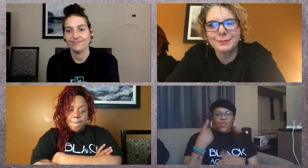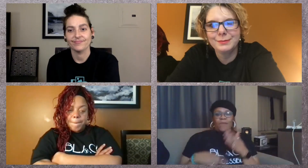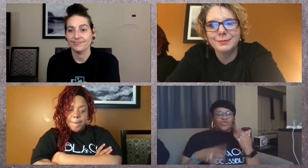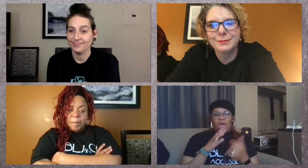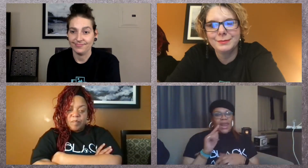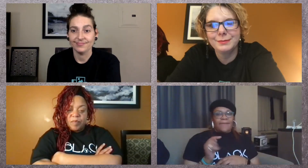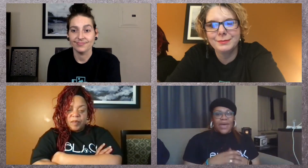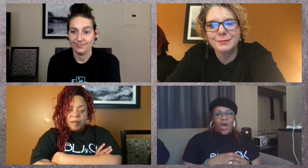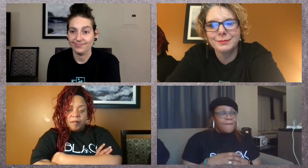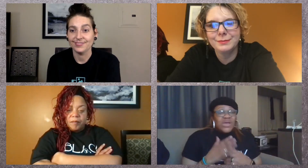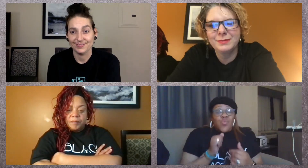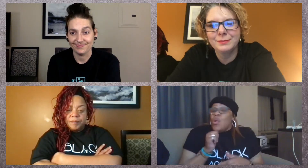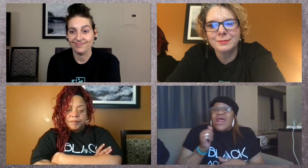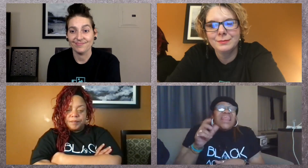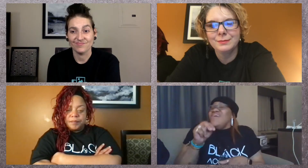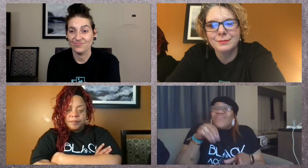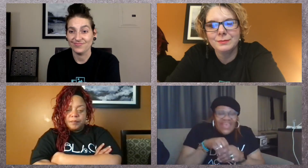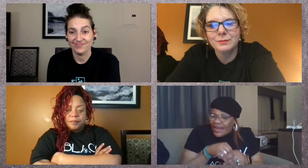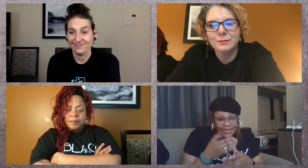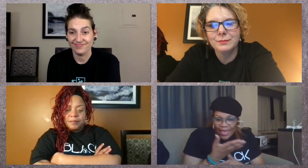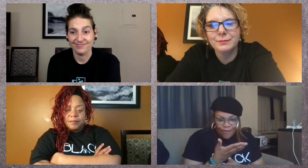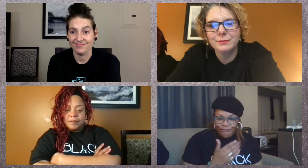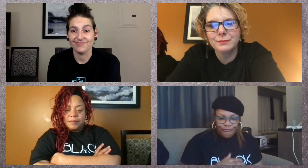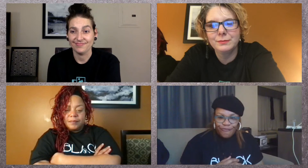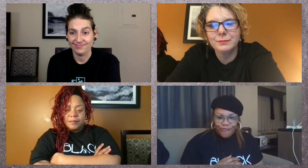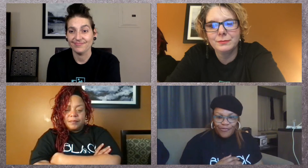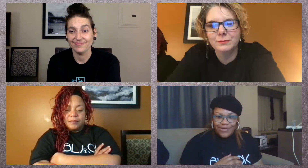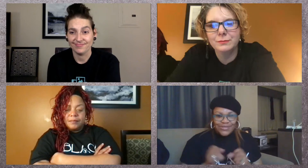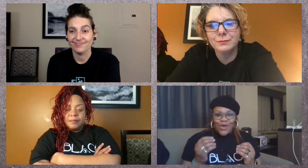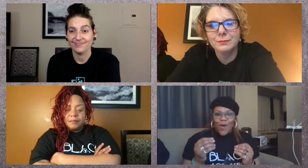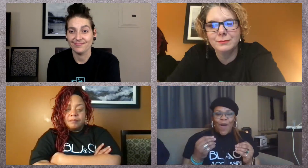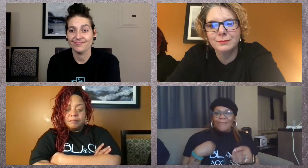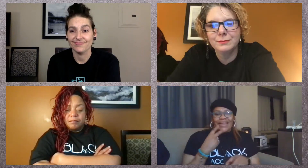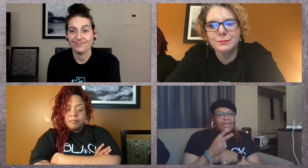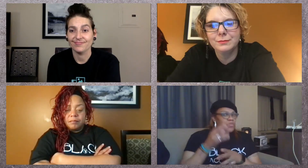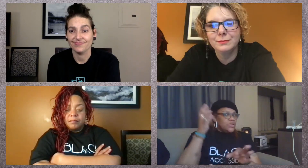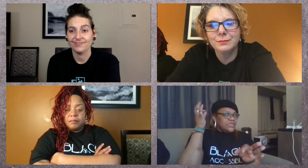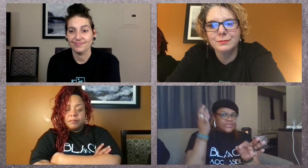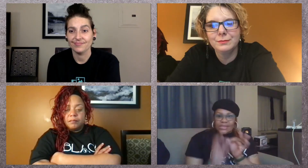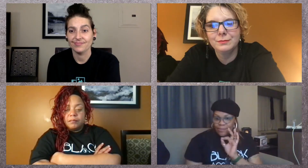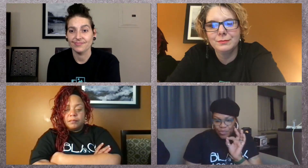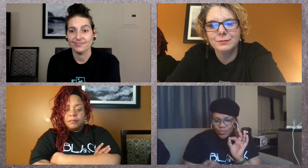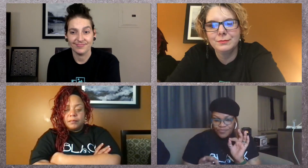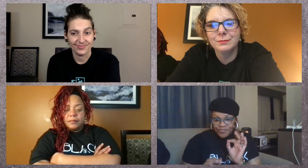you have no idea what I'm talking about.